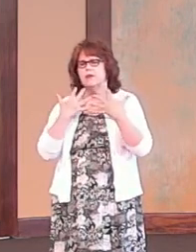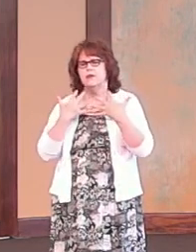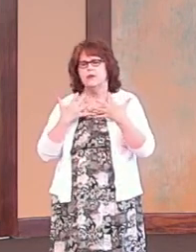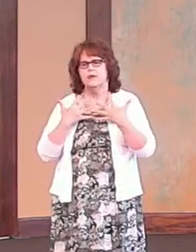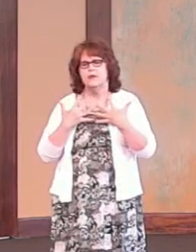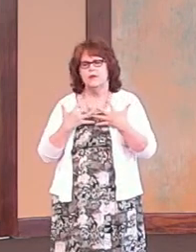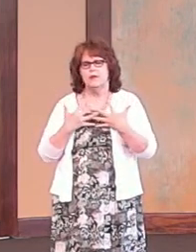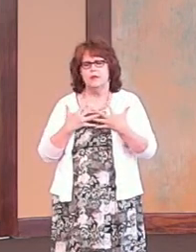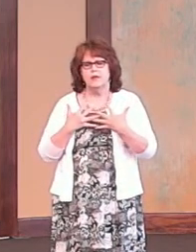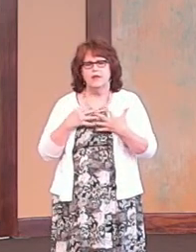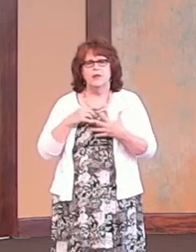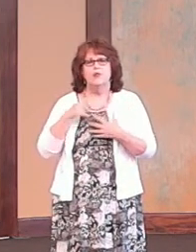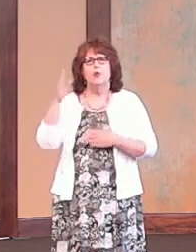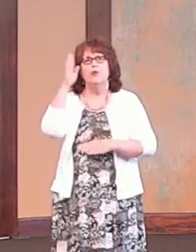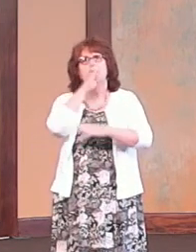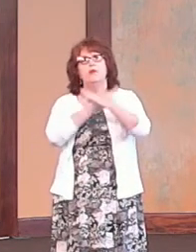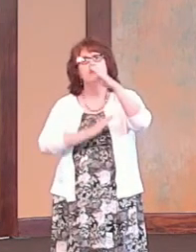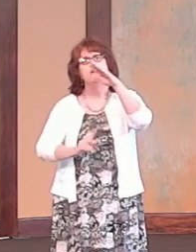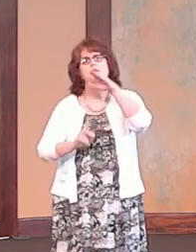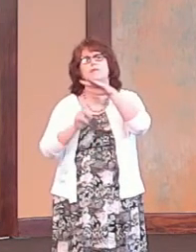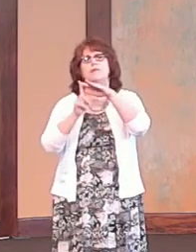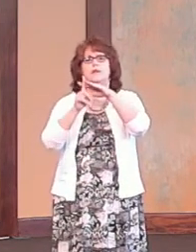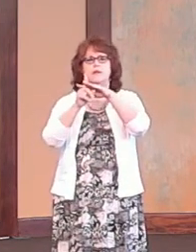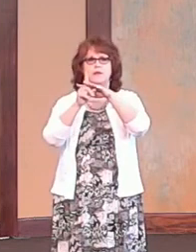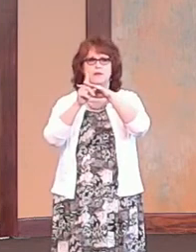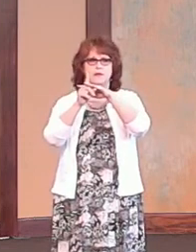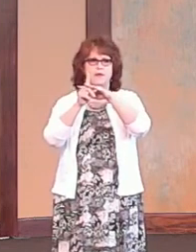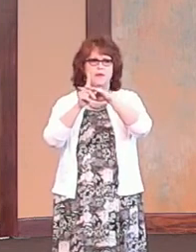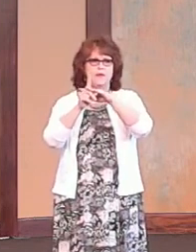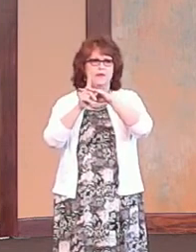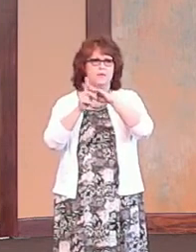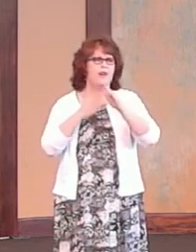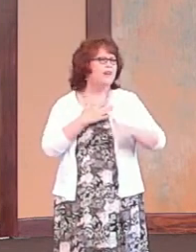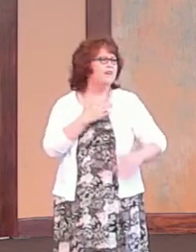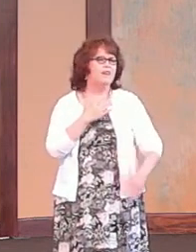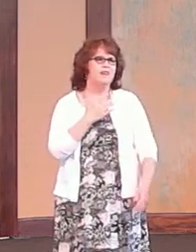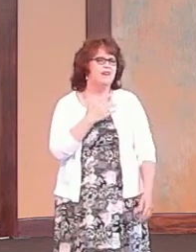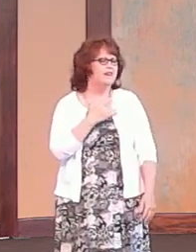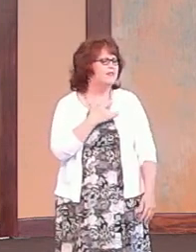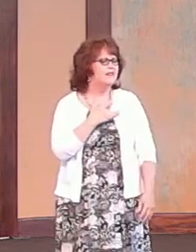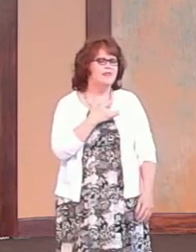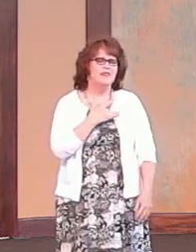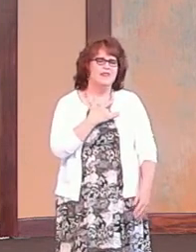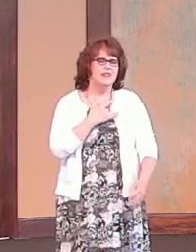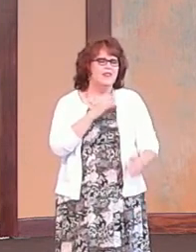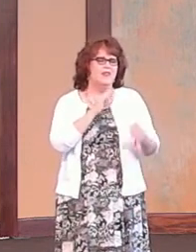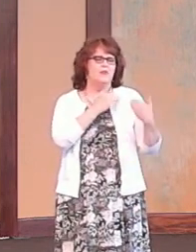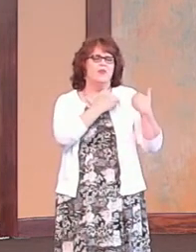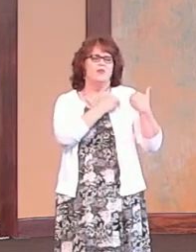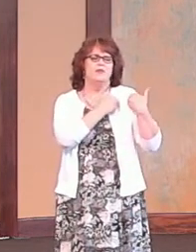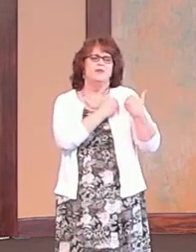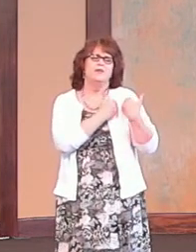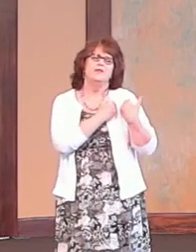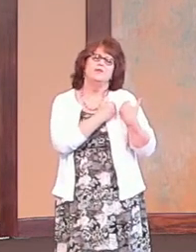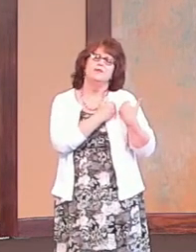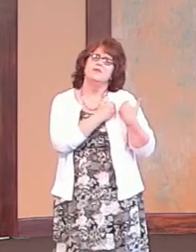when troubles come, and my heart burdened